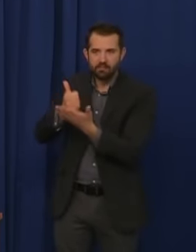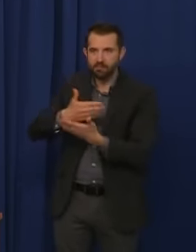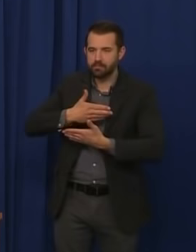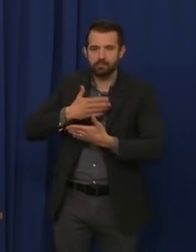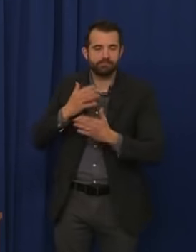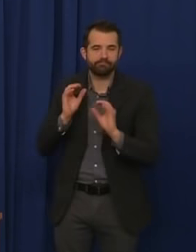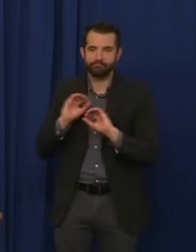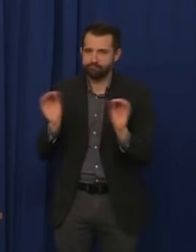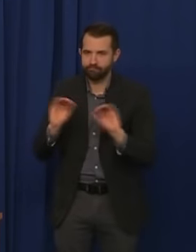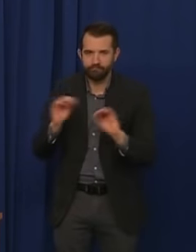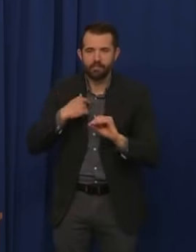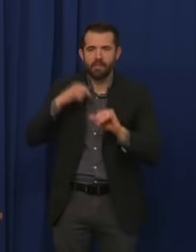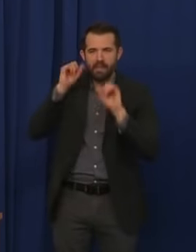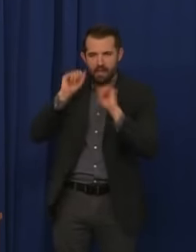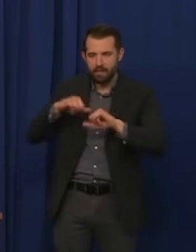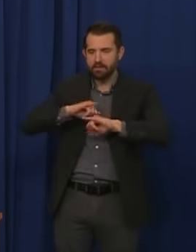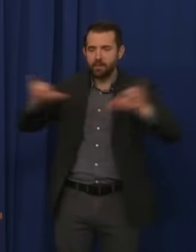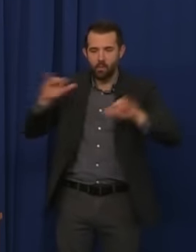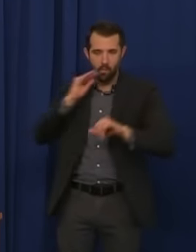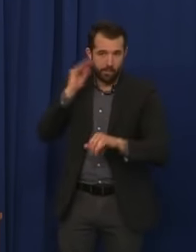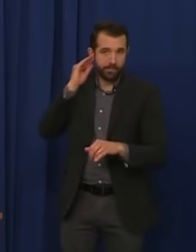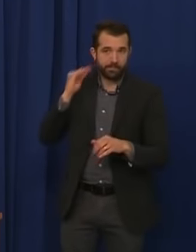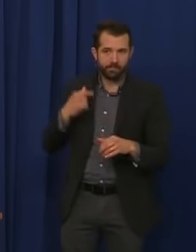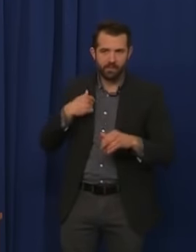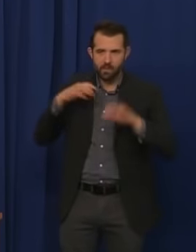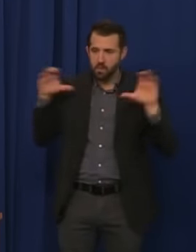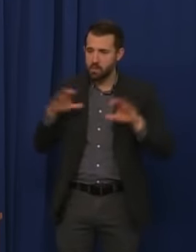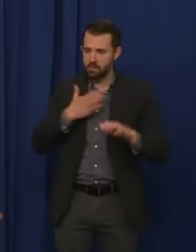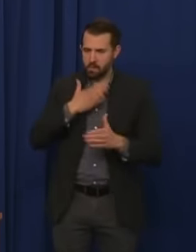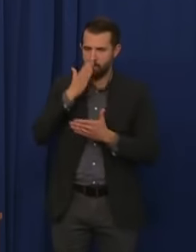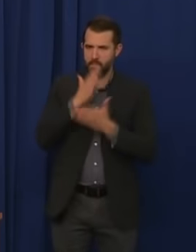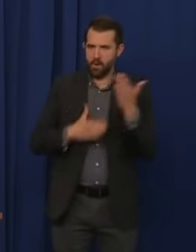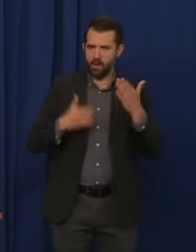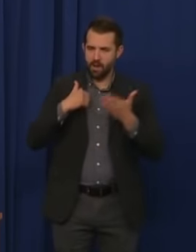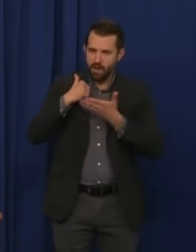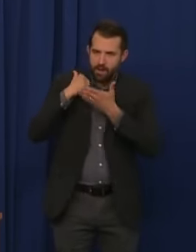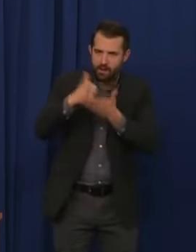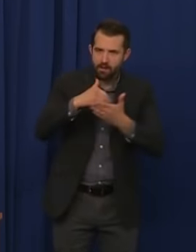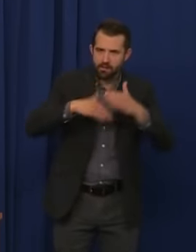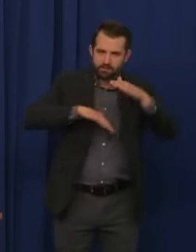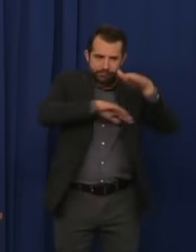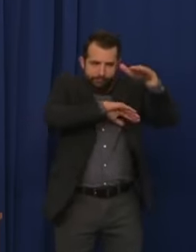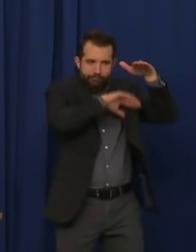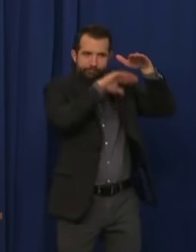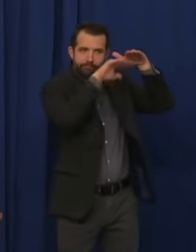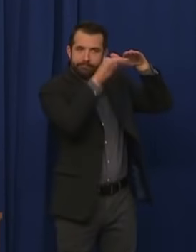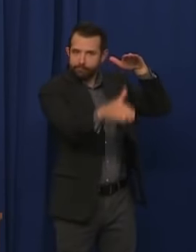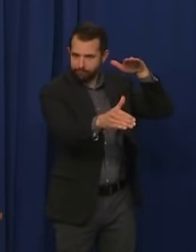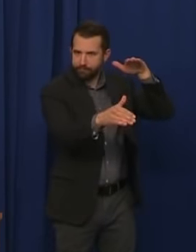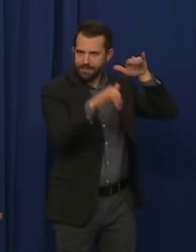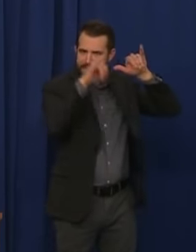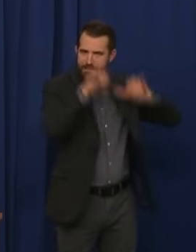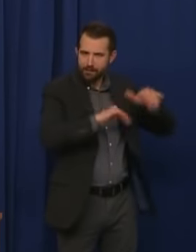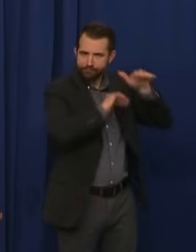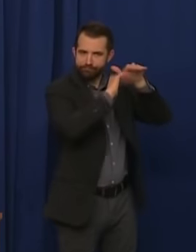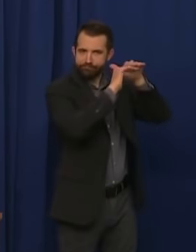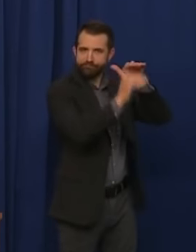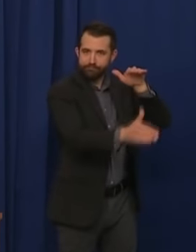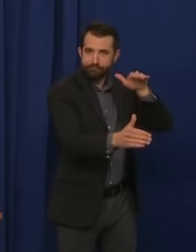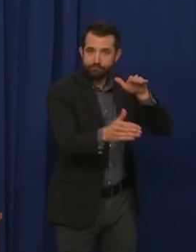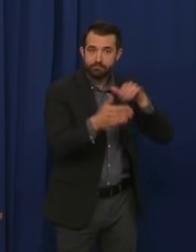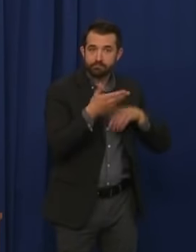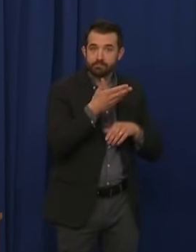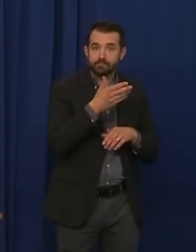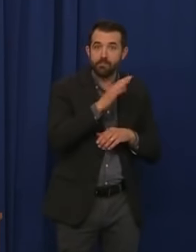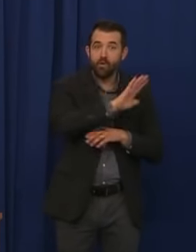I can stay home. I can do my part to help flatten the curve. I can put others' needs before